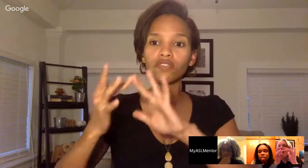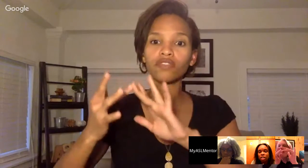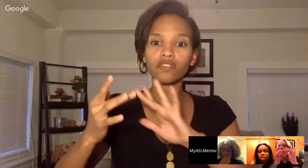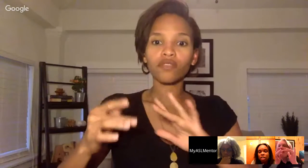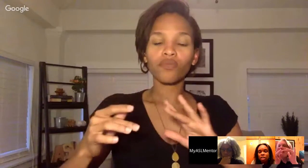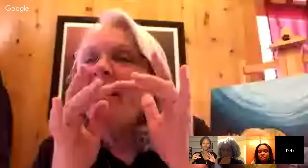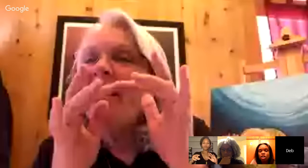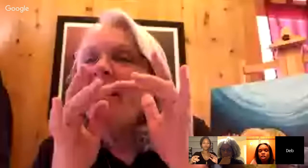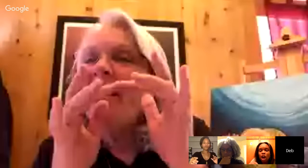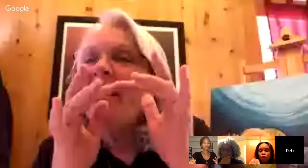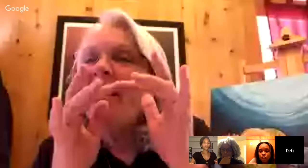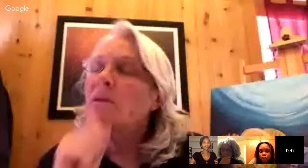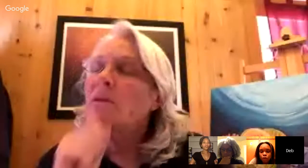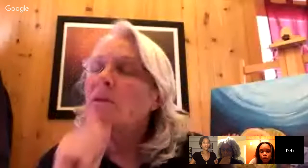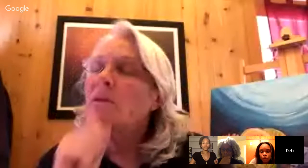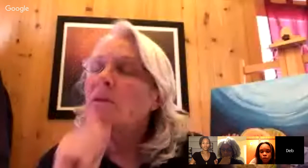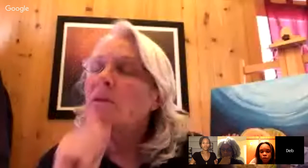thought it was like.